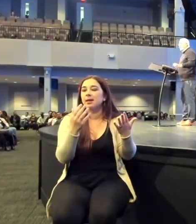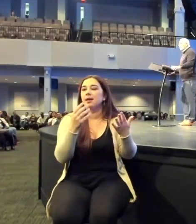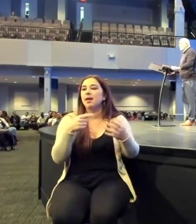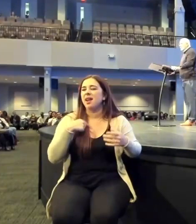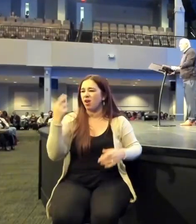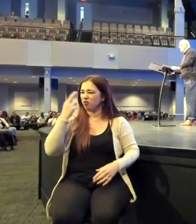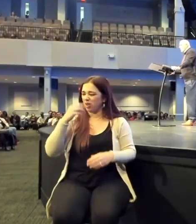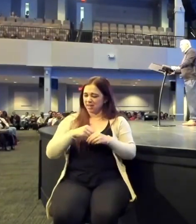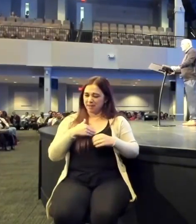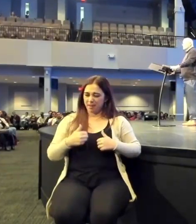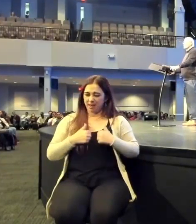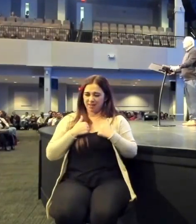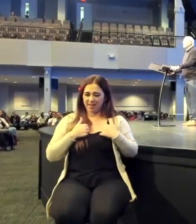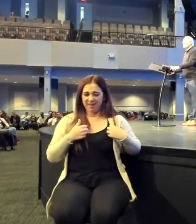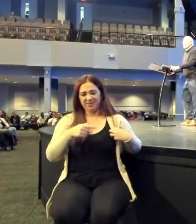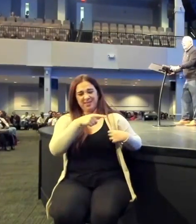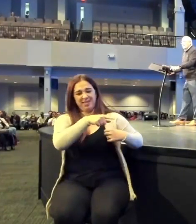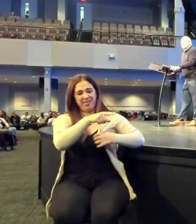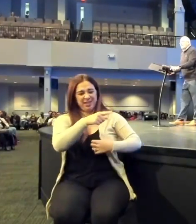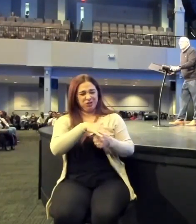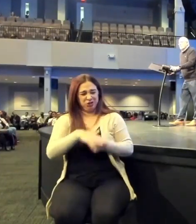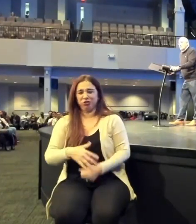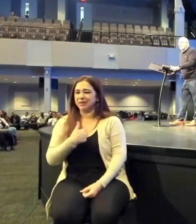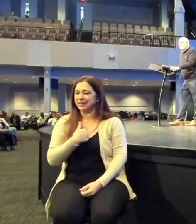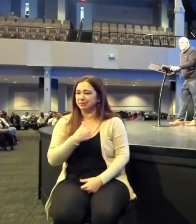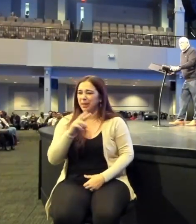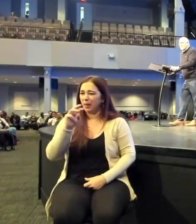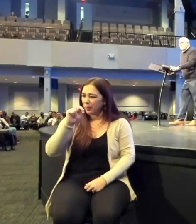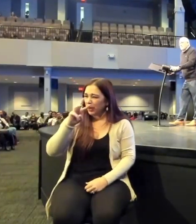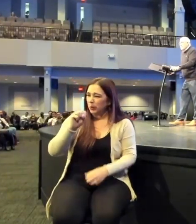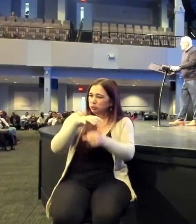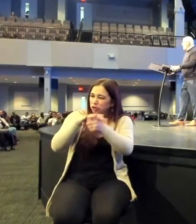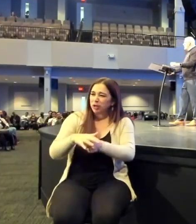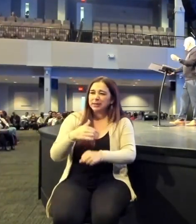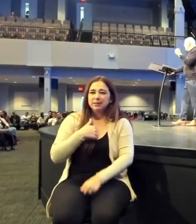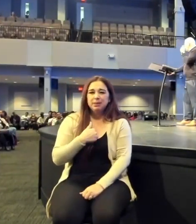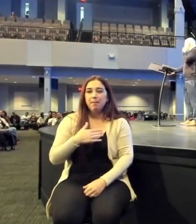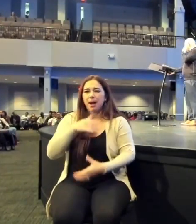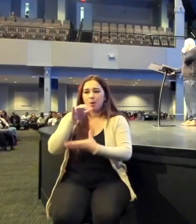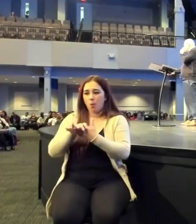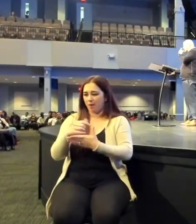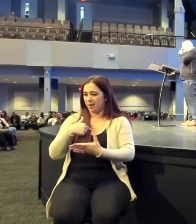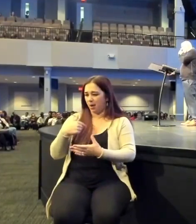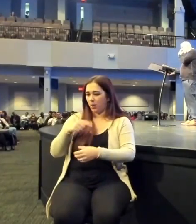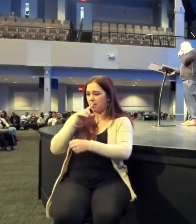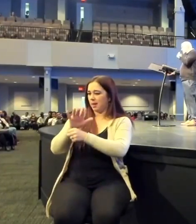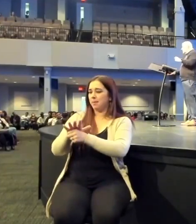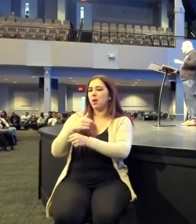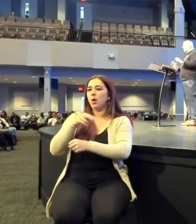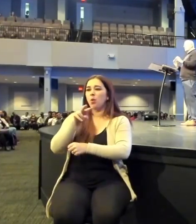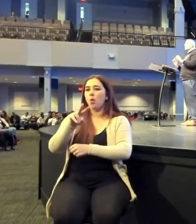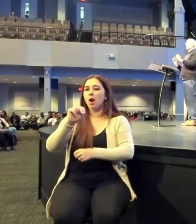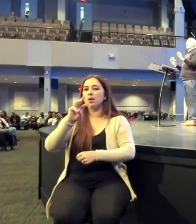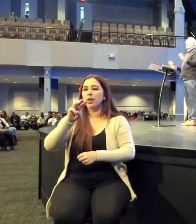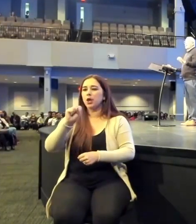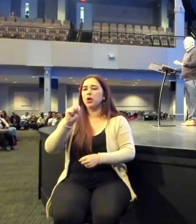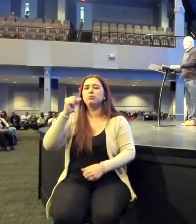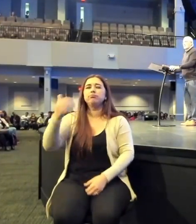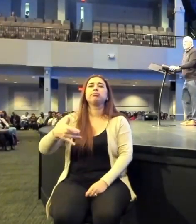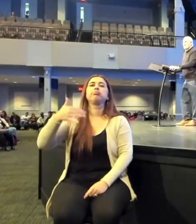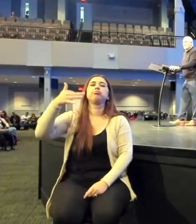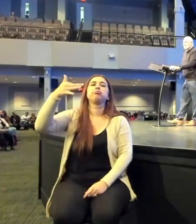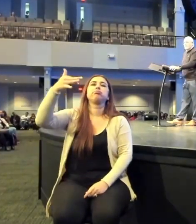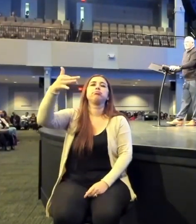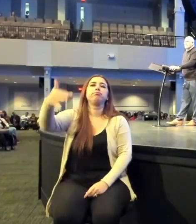my own life is that distresses me. How about you? Amen. My wife and I made a commitment. We watch the news very sparingly